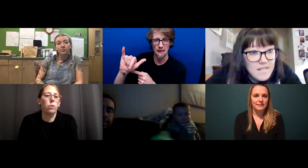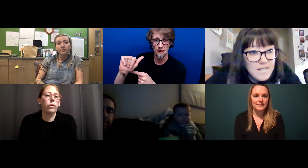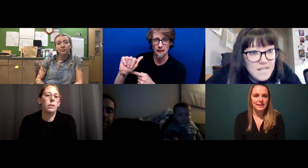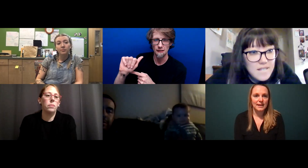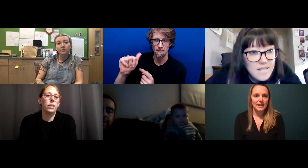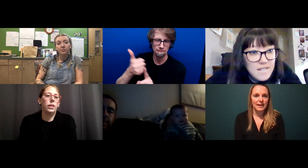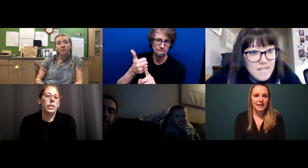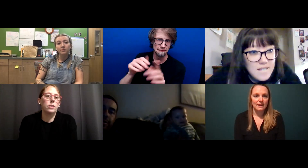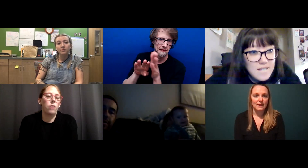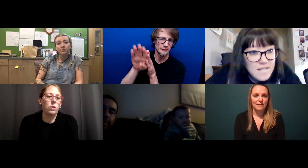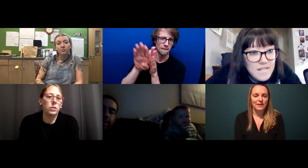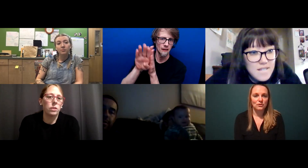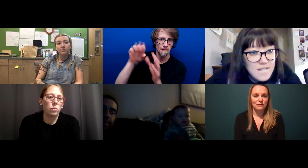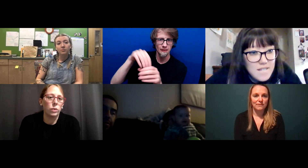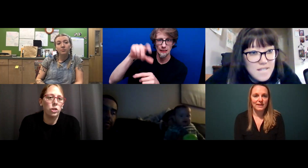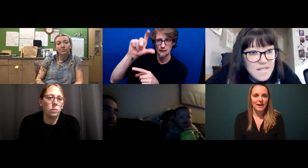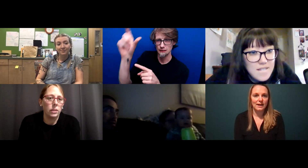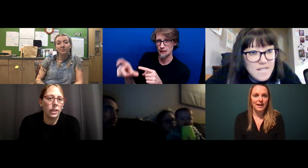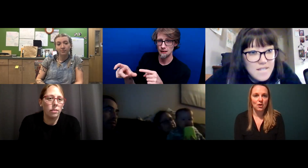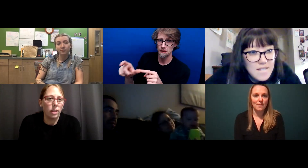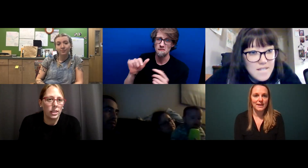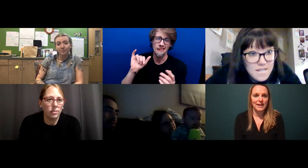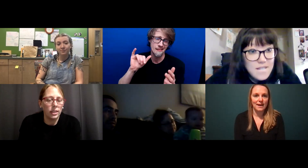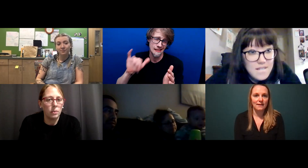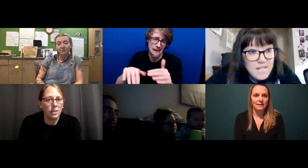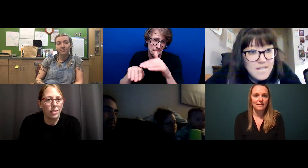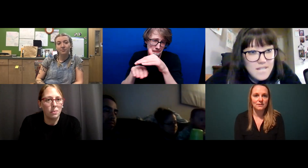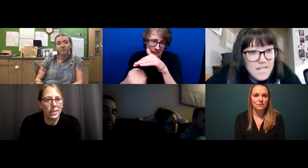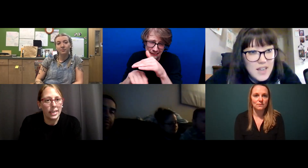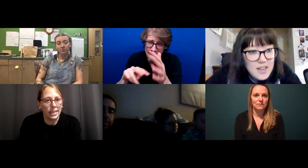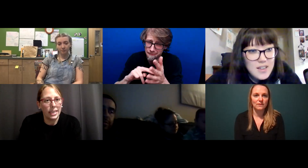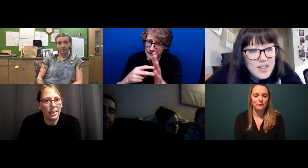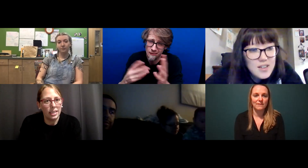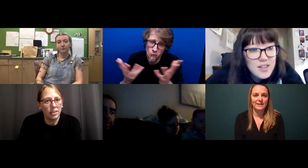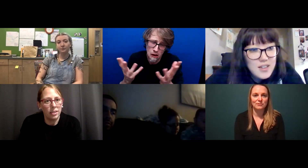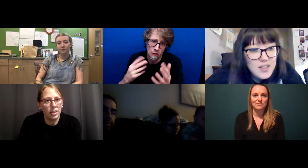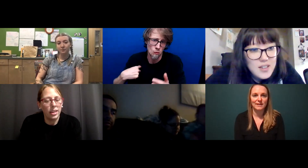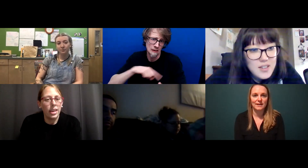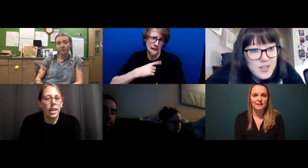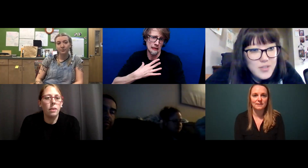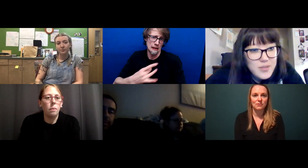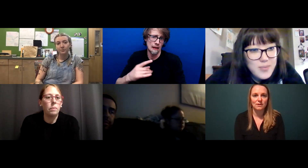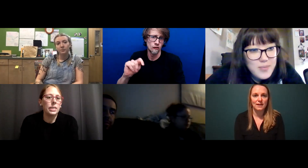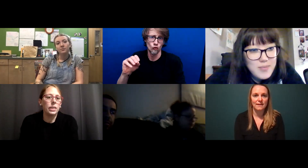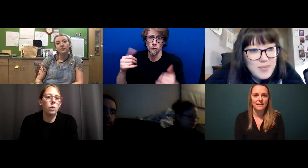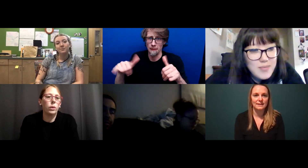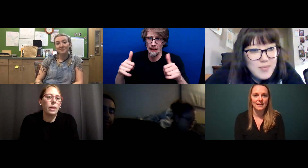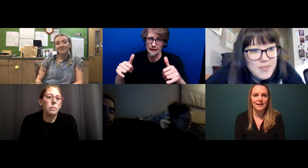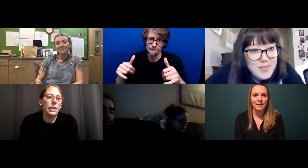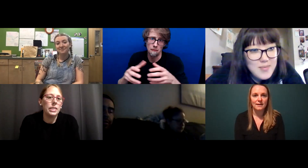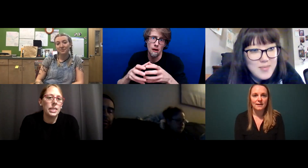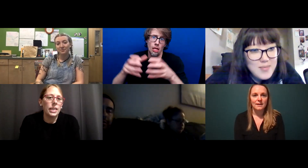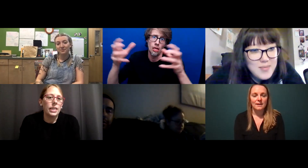Our program, it follows the Reggio Emilia philosophy that was developed in Italy. And basically what